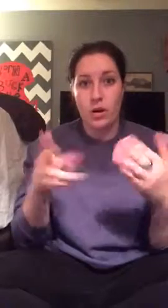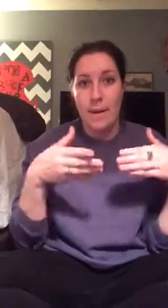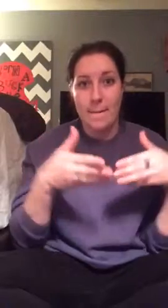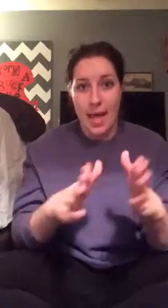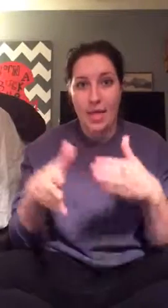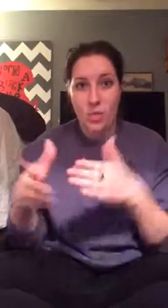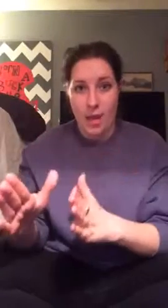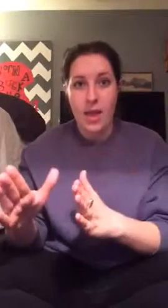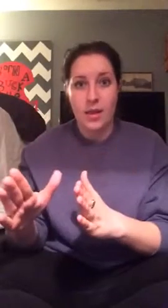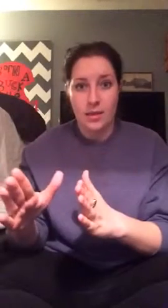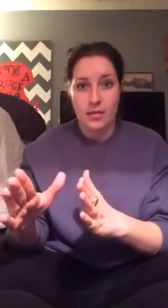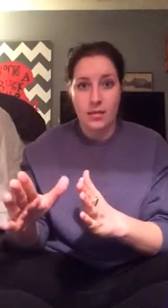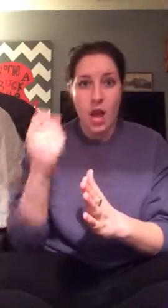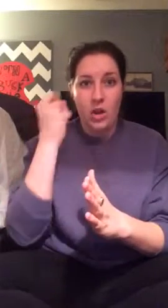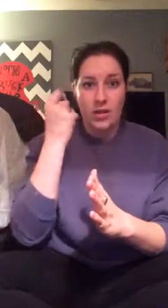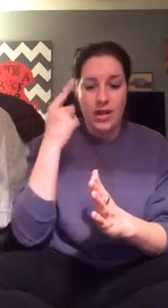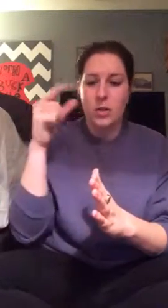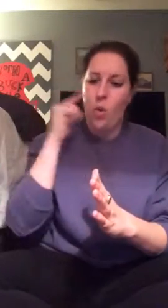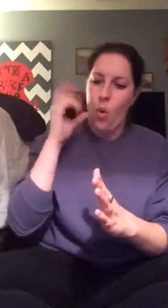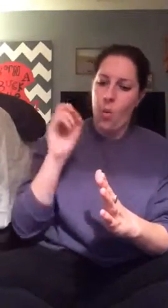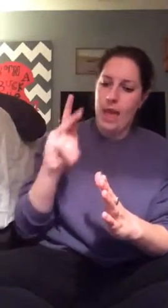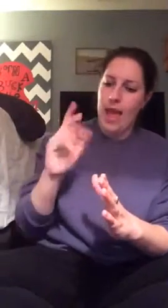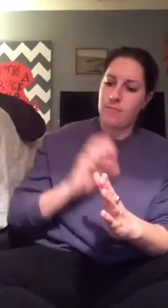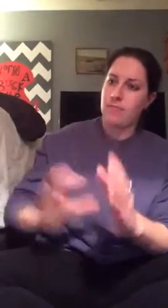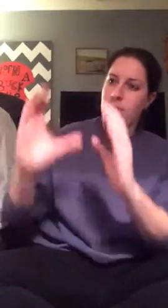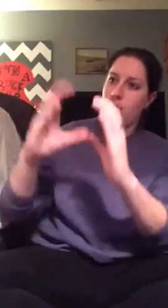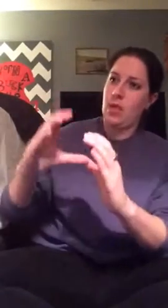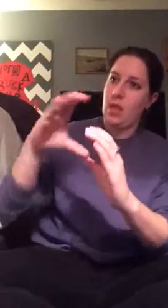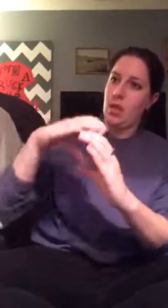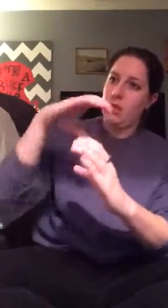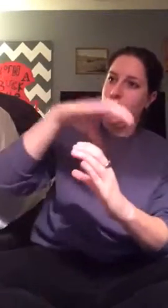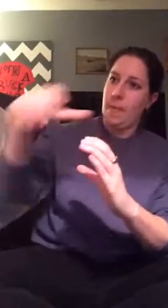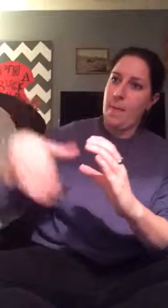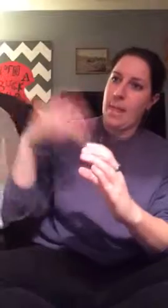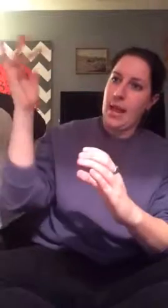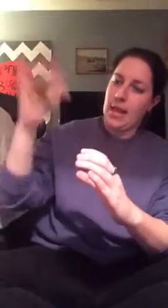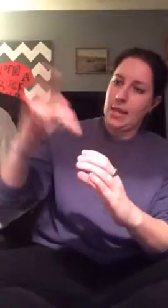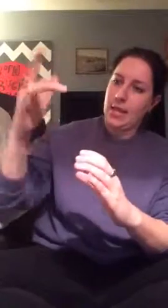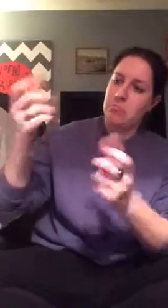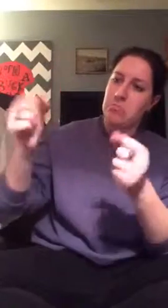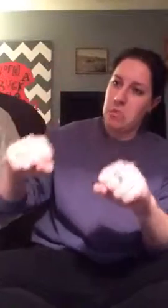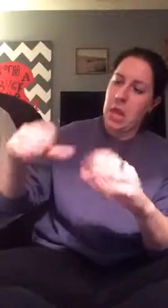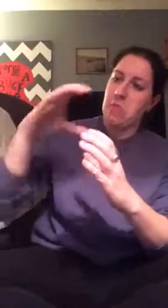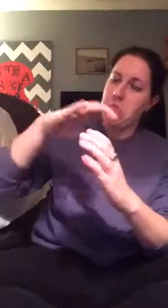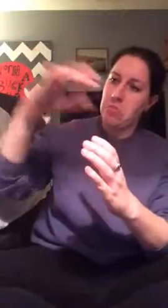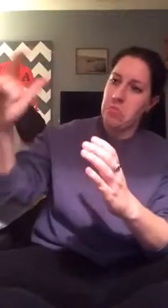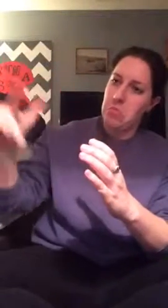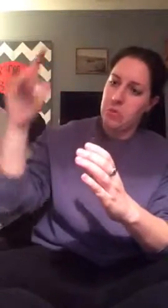Oh, this is the texture. It is round in shape. I can grasp it round. And then remember, language